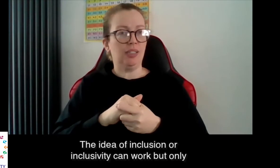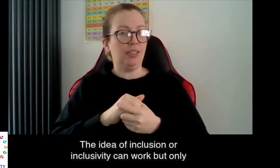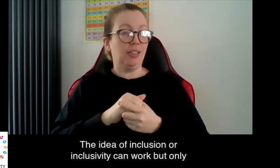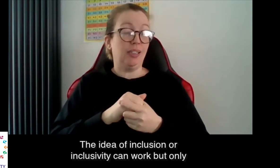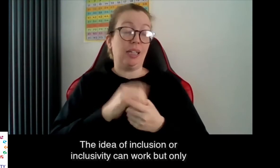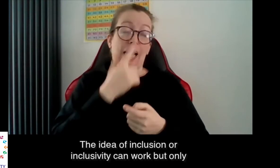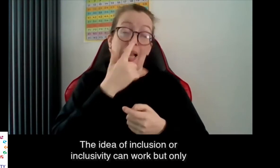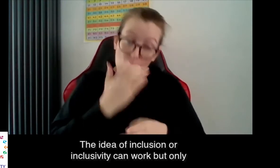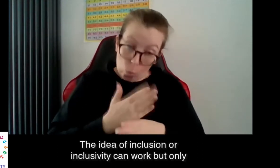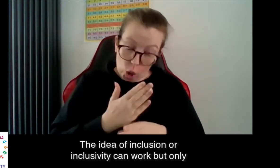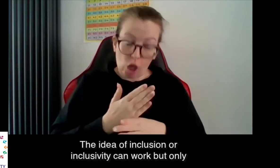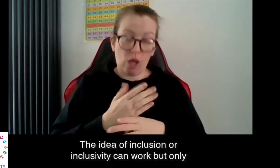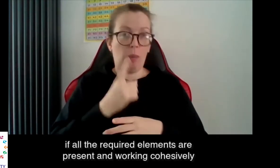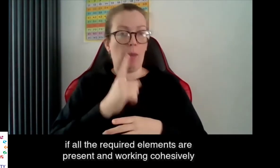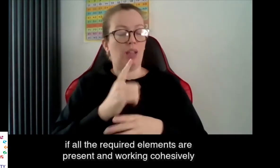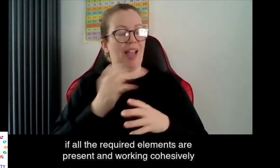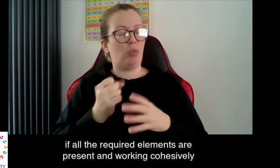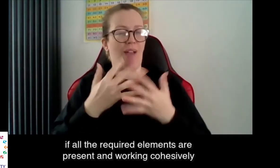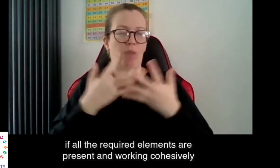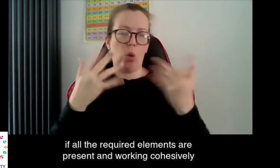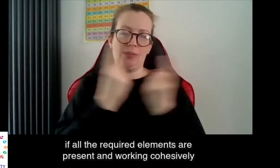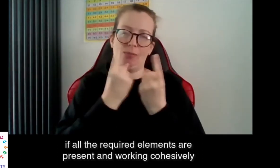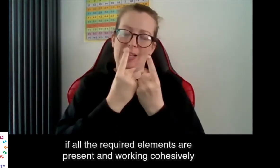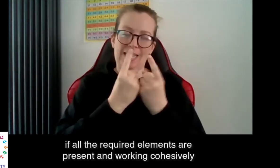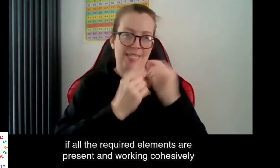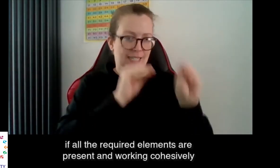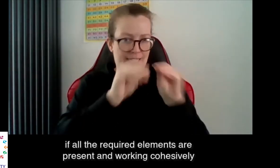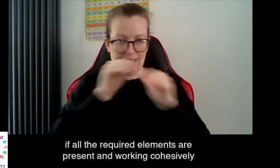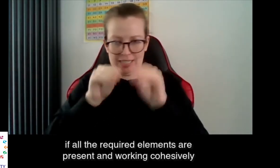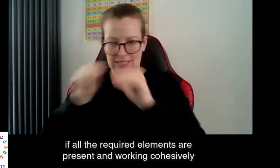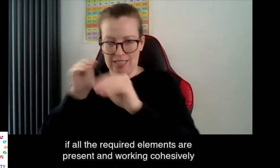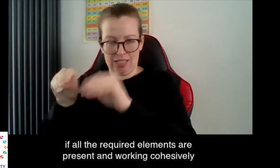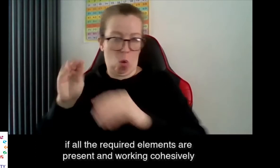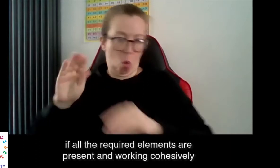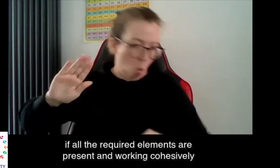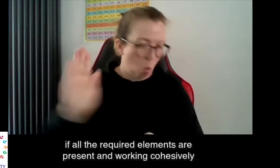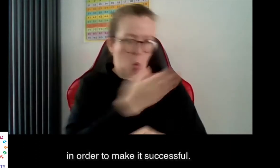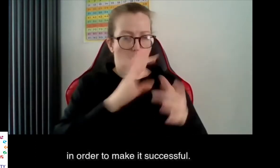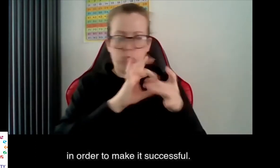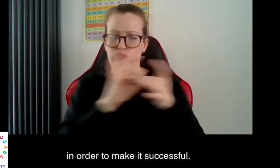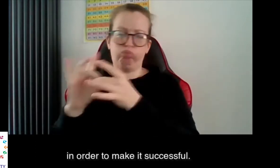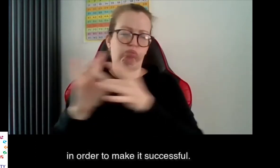work, but only if all the required elements are present and working cohesively in order to make it